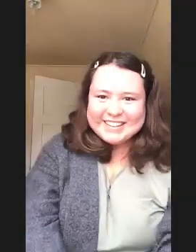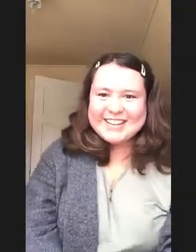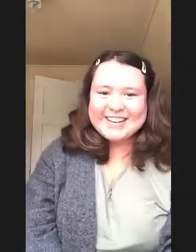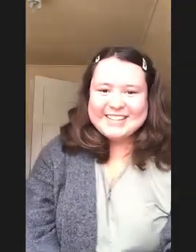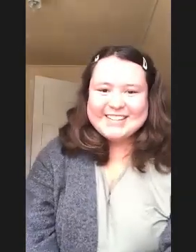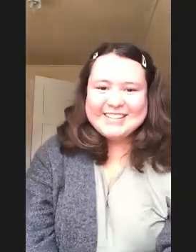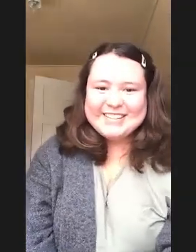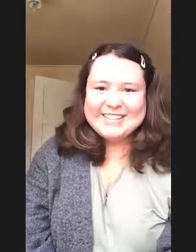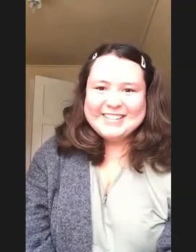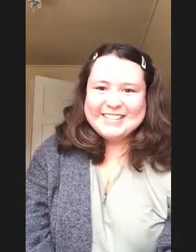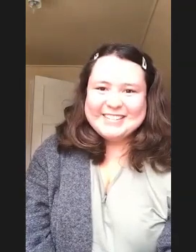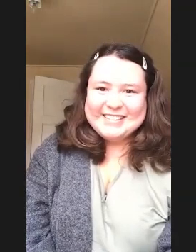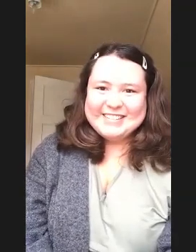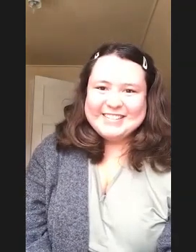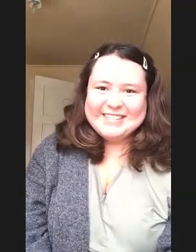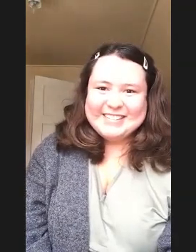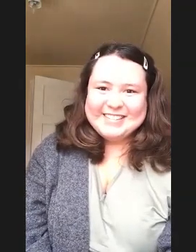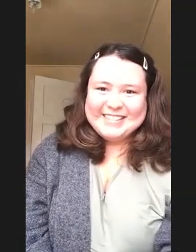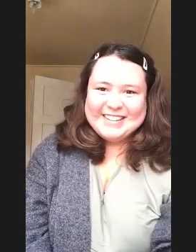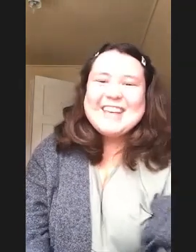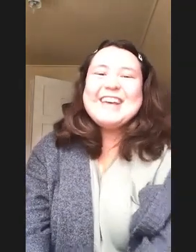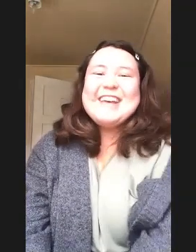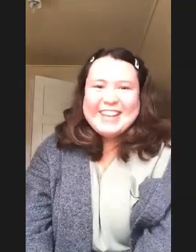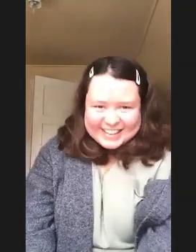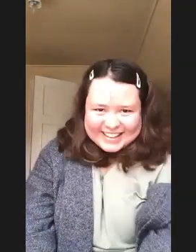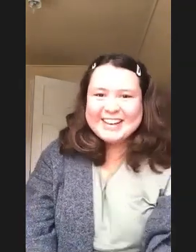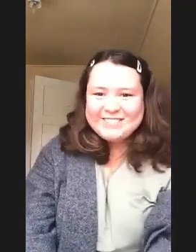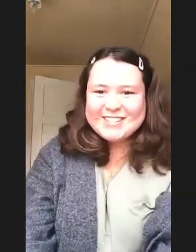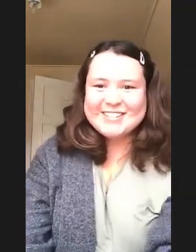I think I've seen Auntie Thelma doing that. Yeah, for sure.